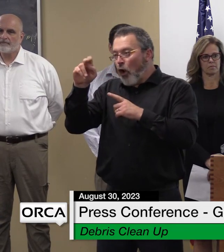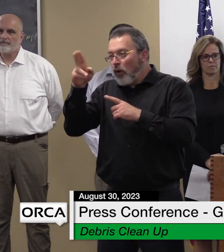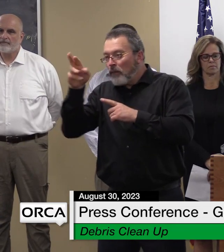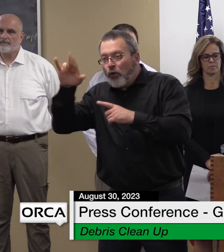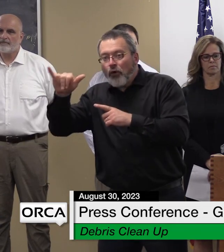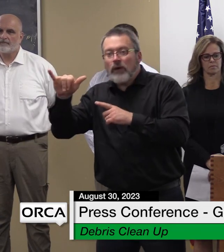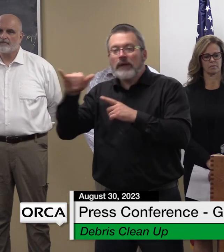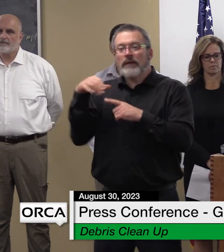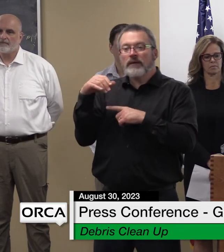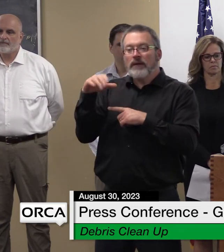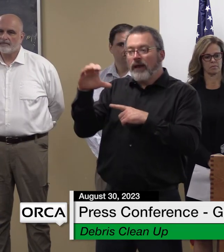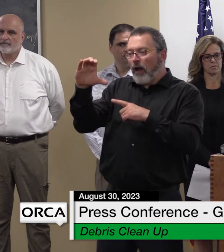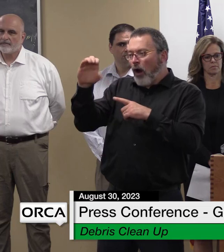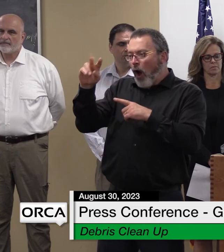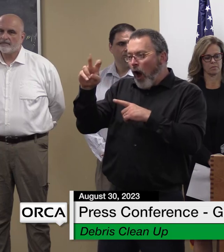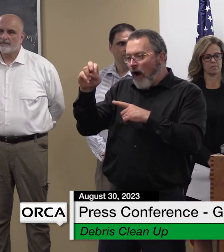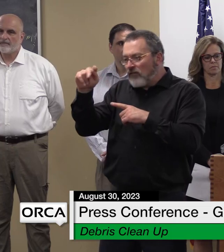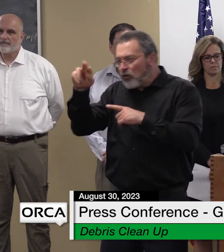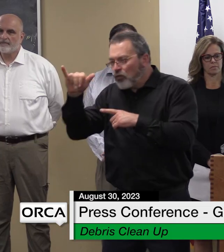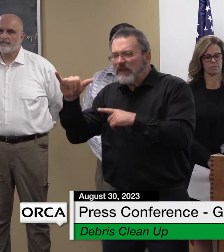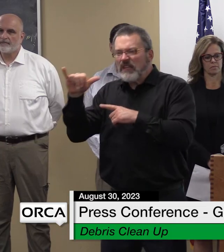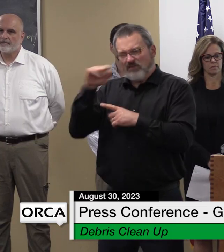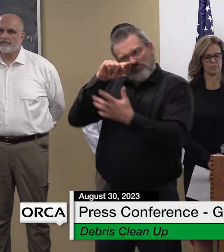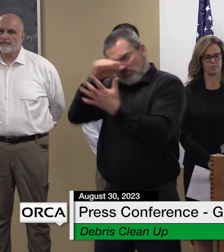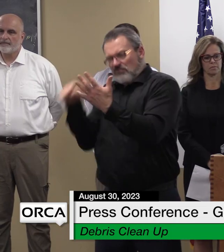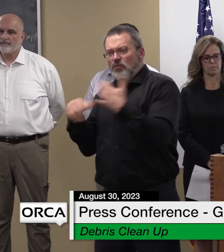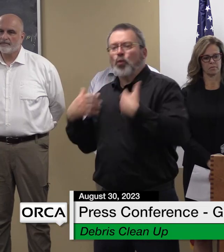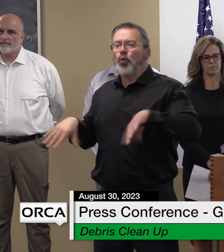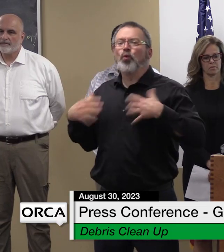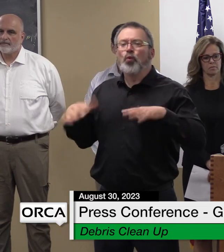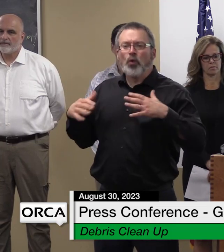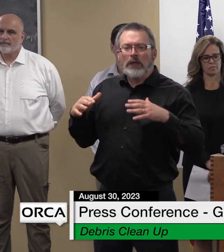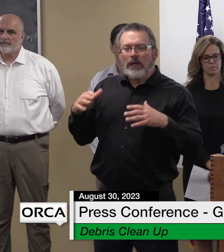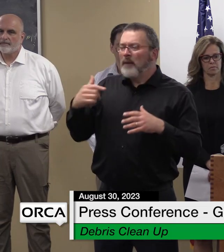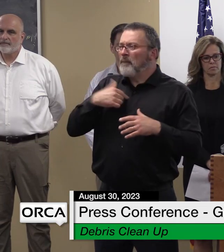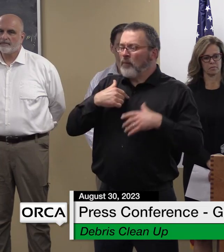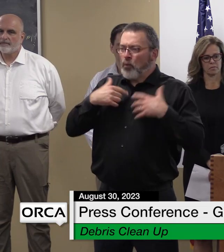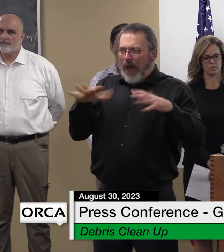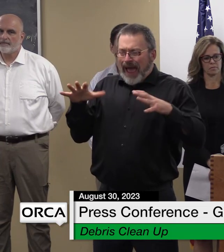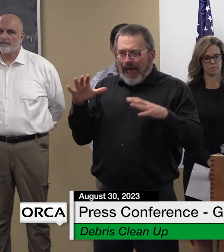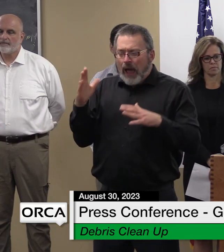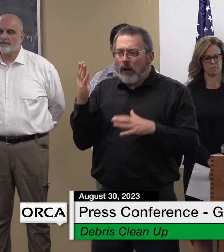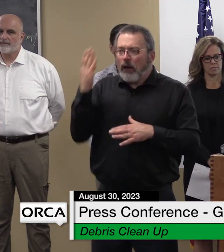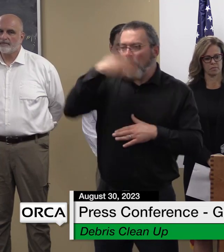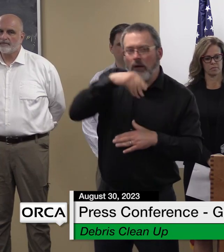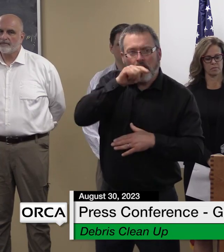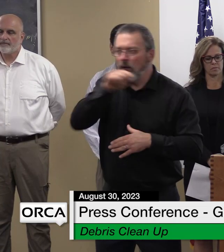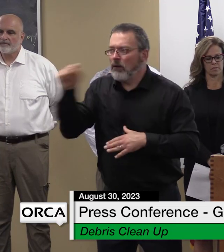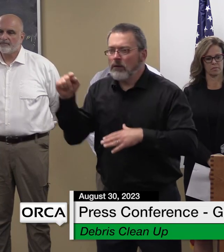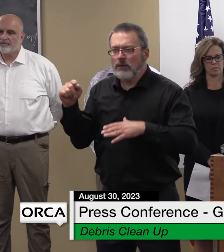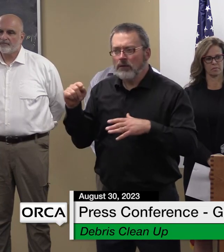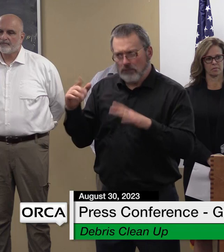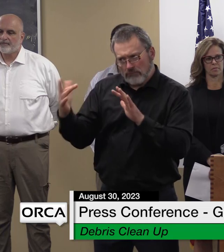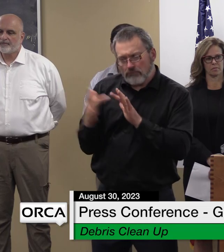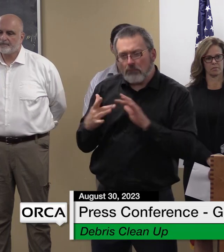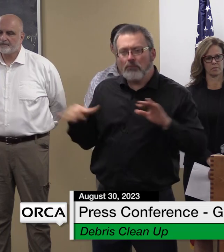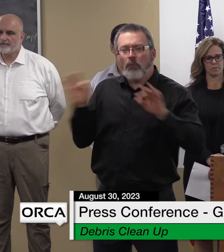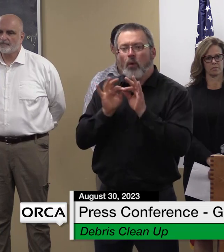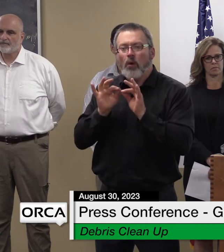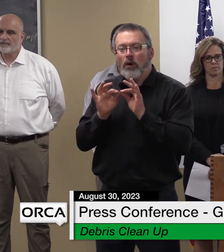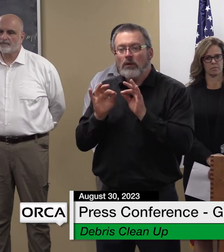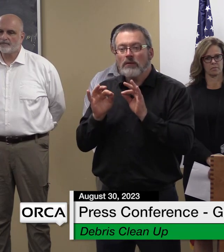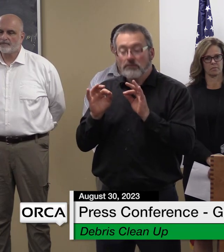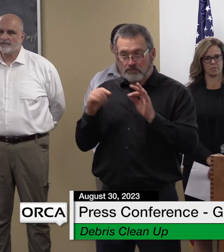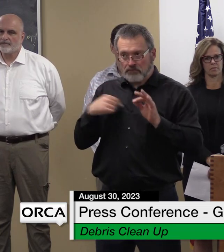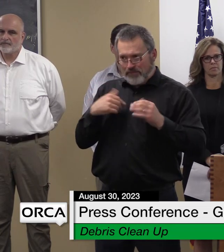state is working to ensure that nothing is missed. We're reaching out directly to cities and towns, as well as sending task forces into the